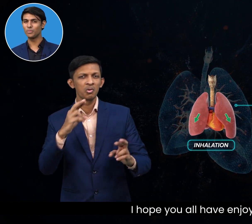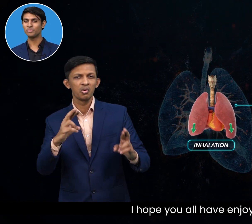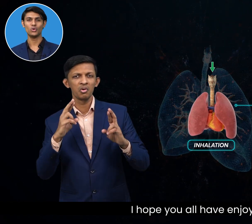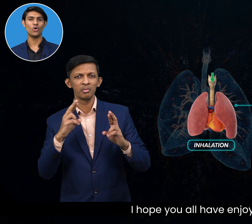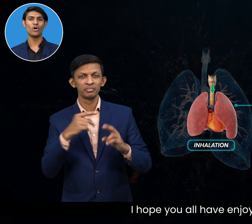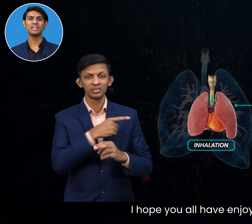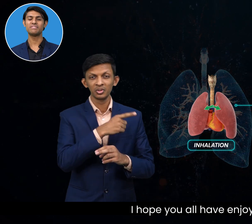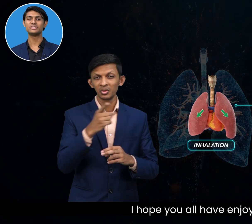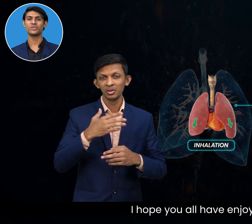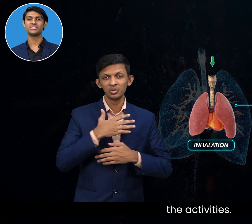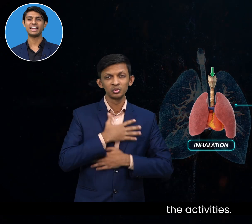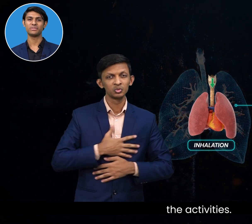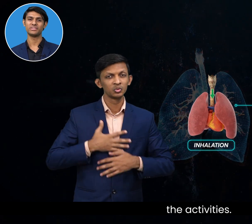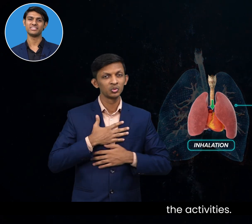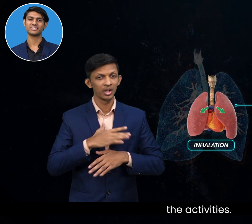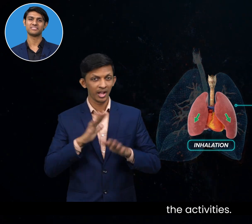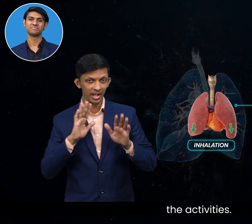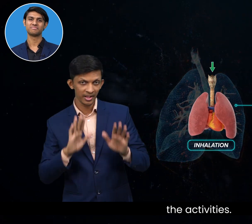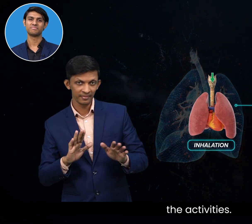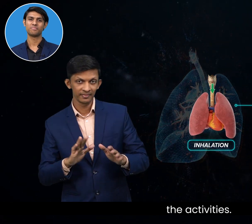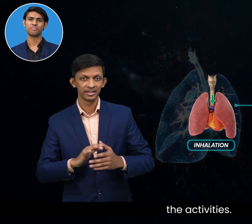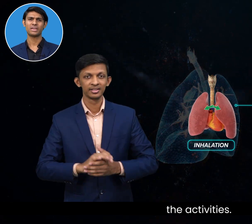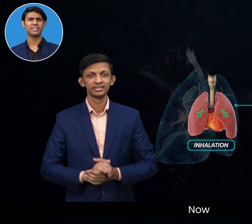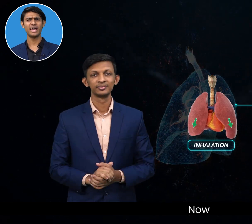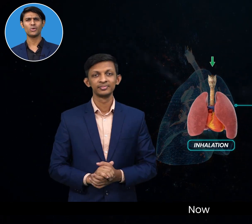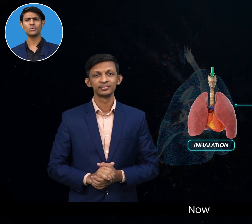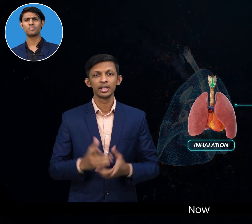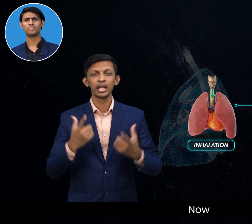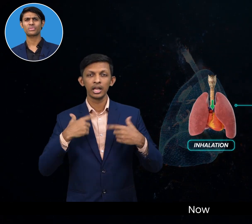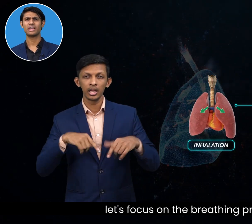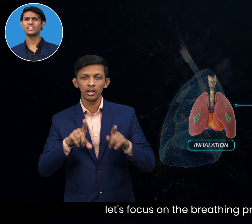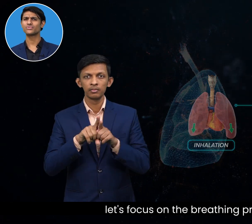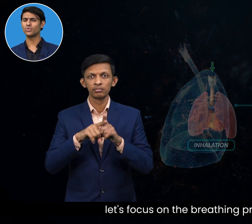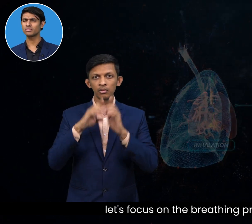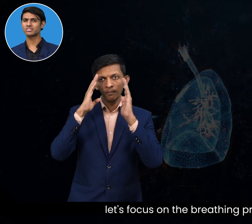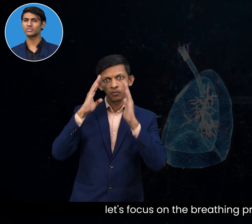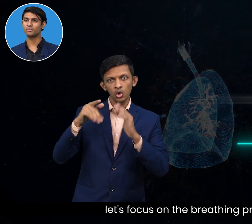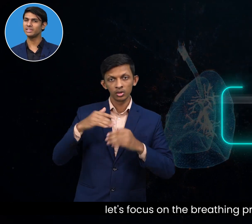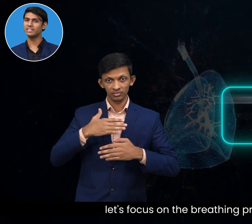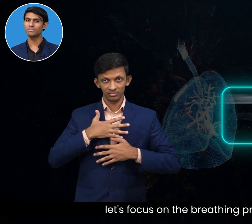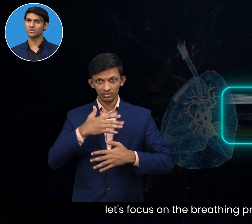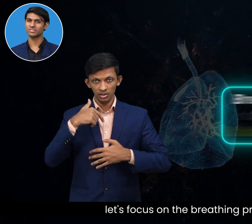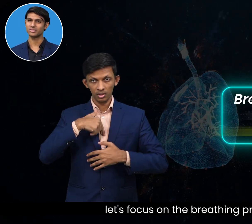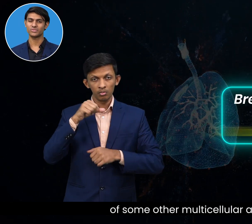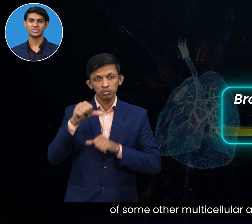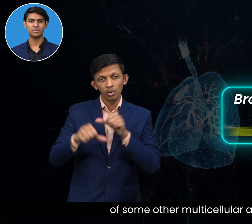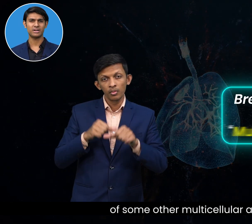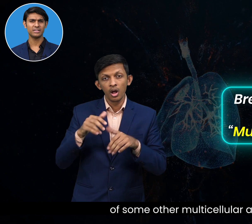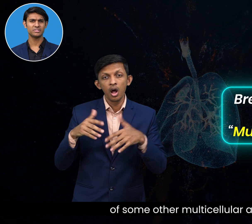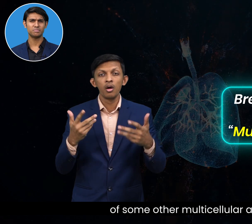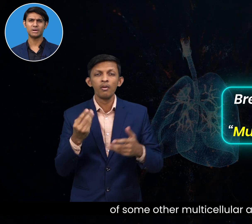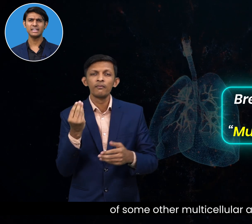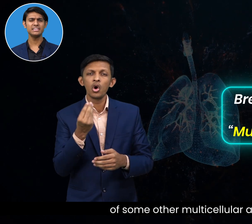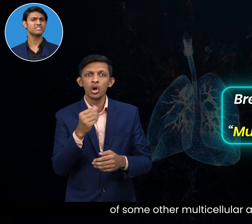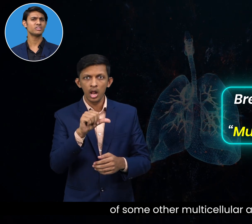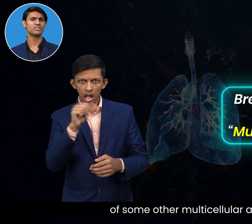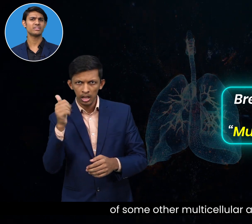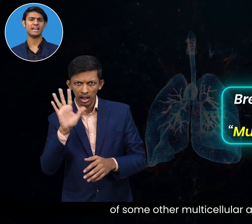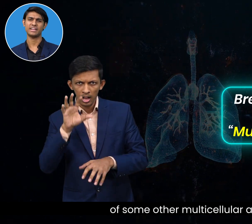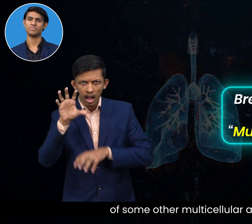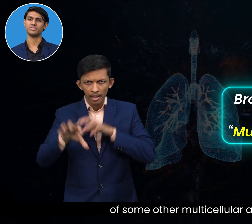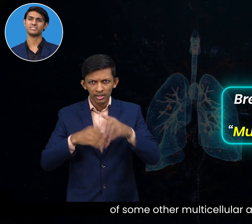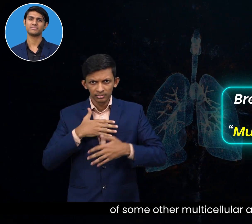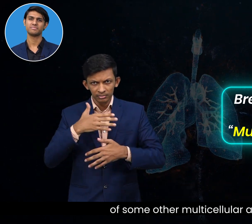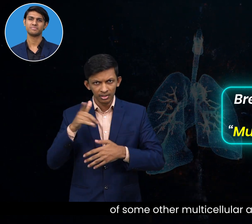I hope you all have enjoyed the activities. Now, let's focus on the breathing process of some other